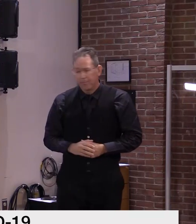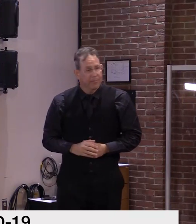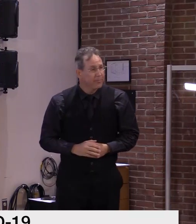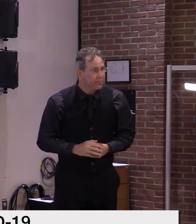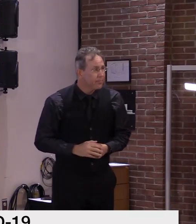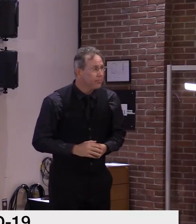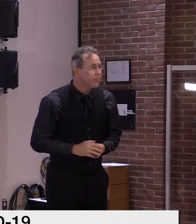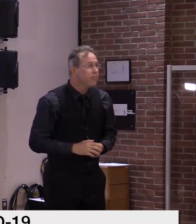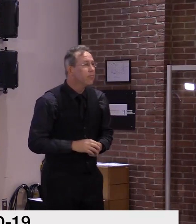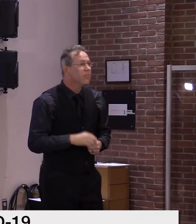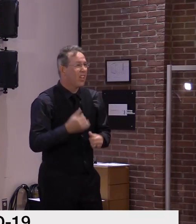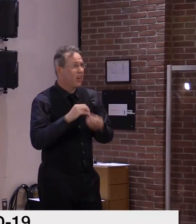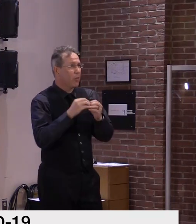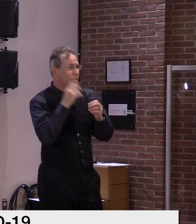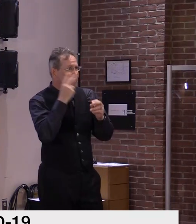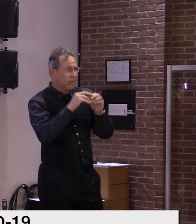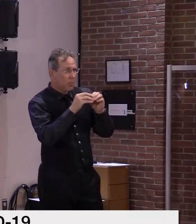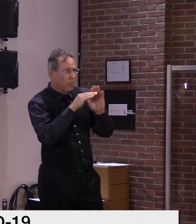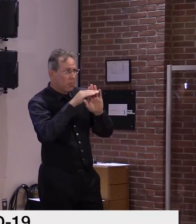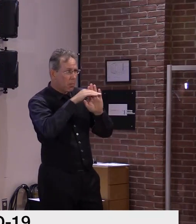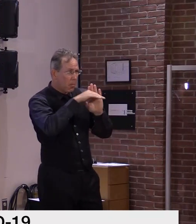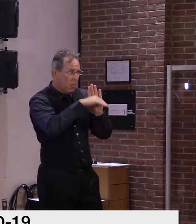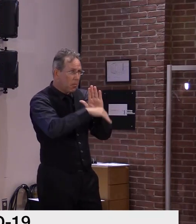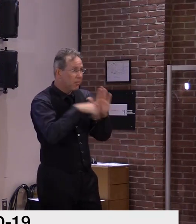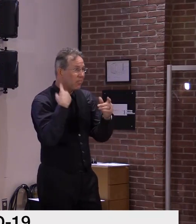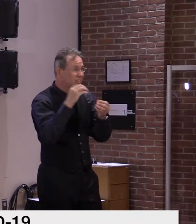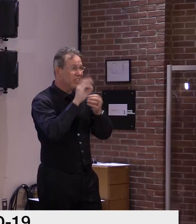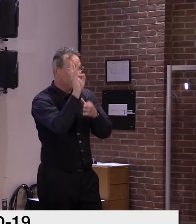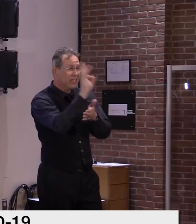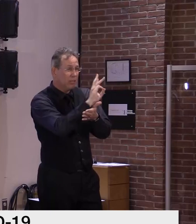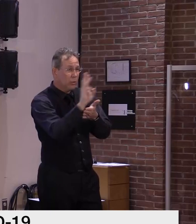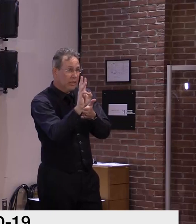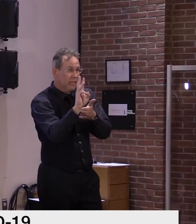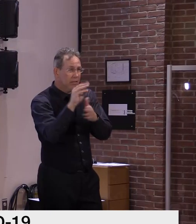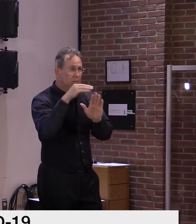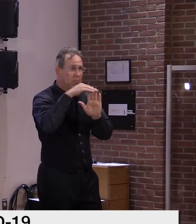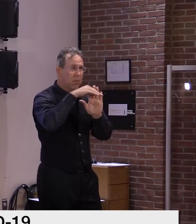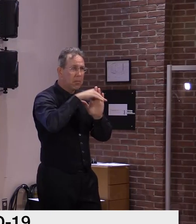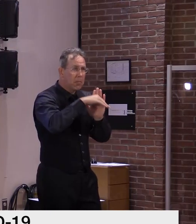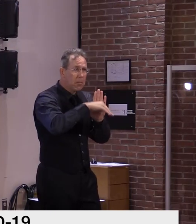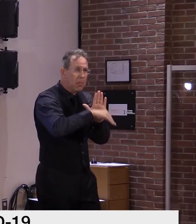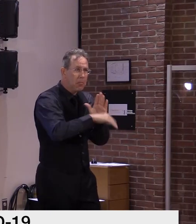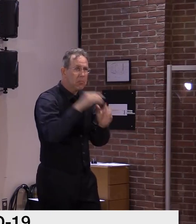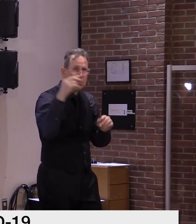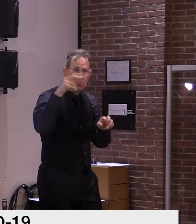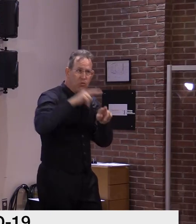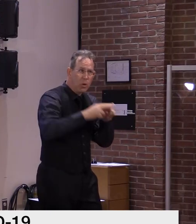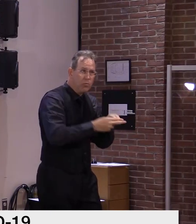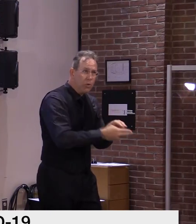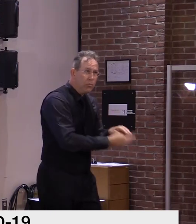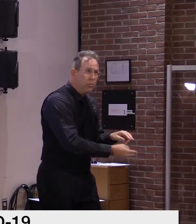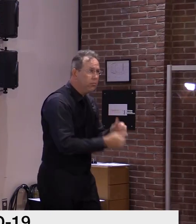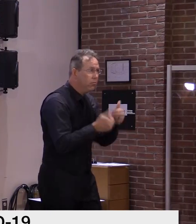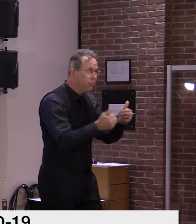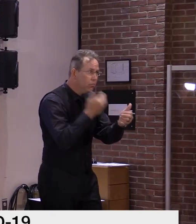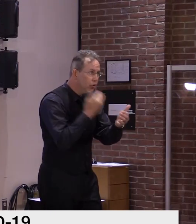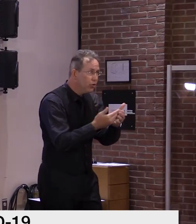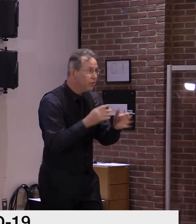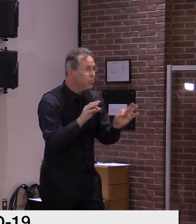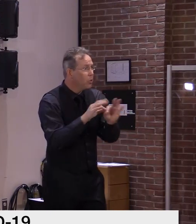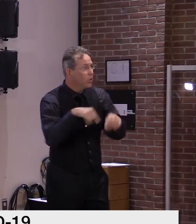6 weeks. And again, we're seeing these decreases while Vermont leads the nation in per capita testing over the last